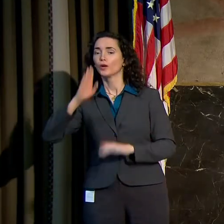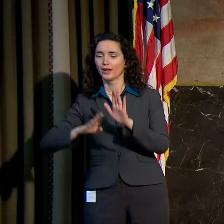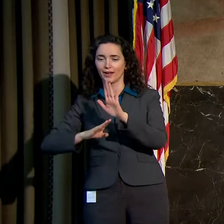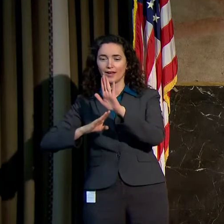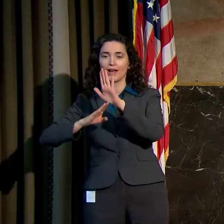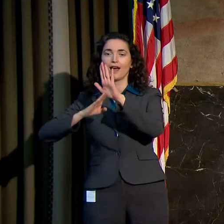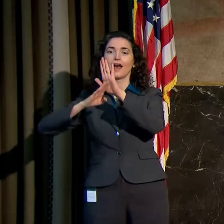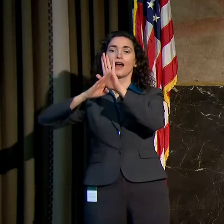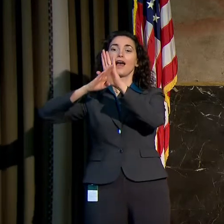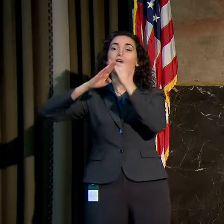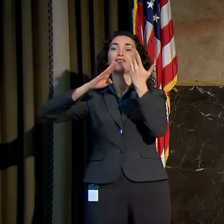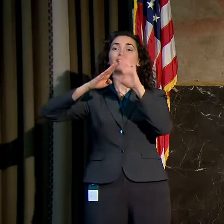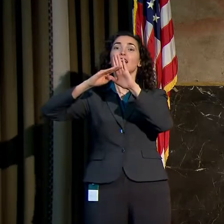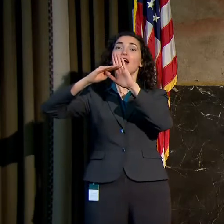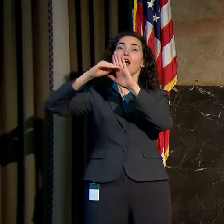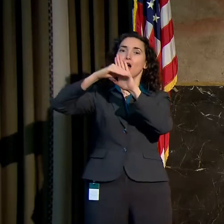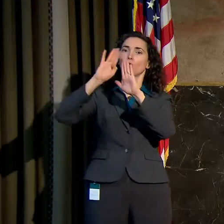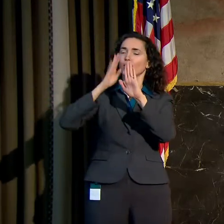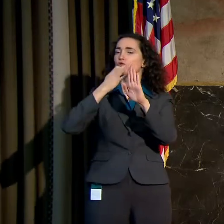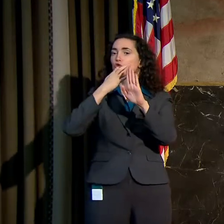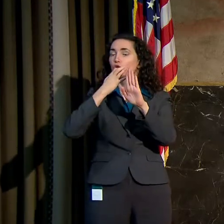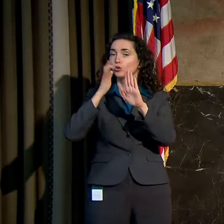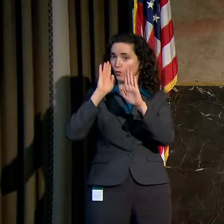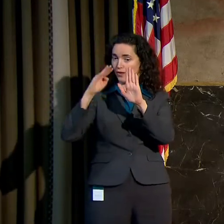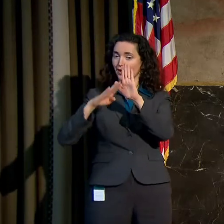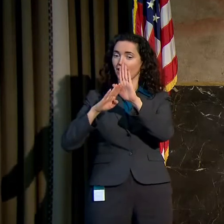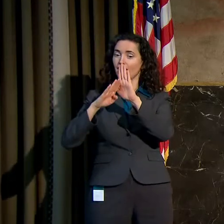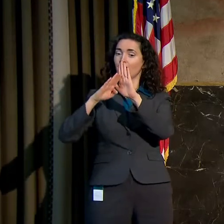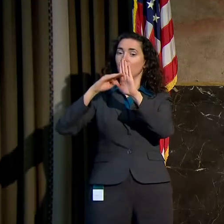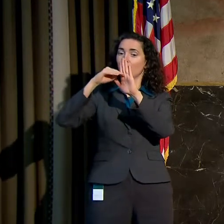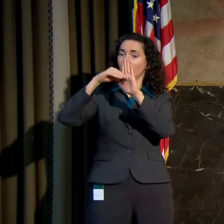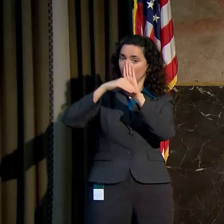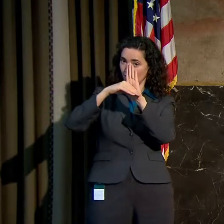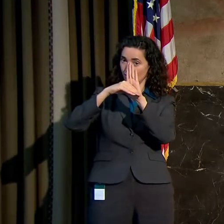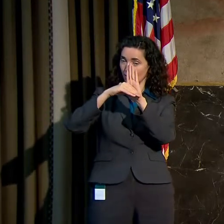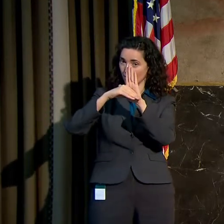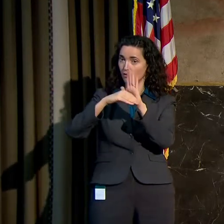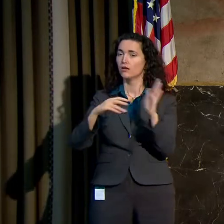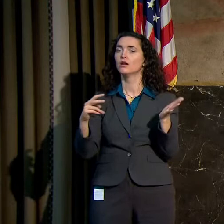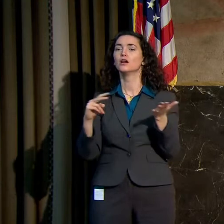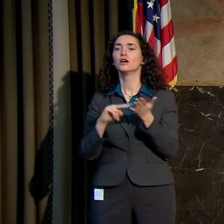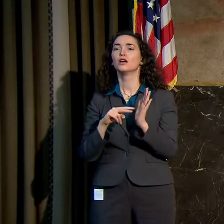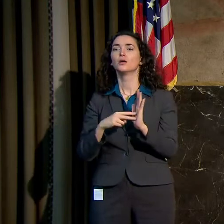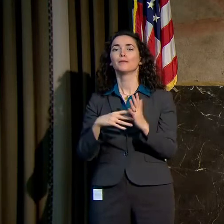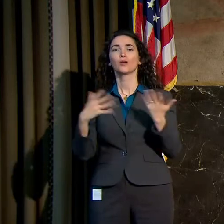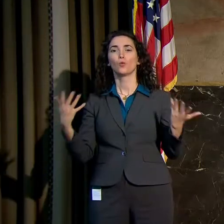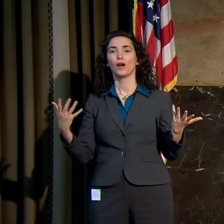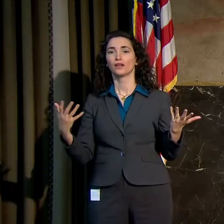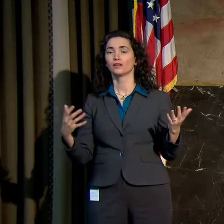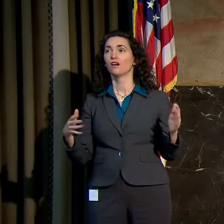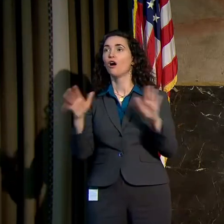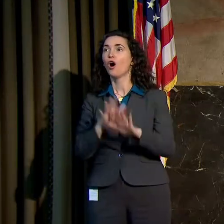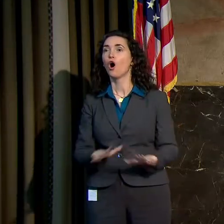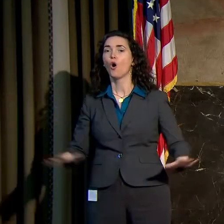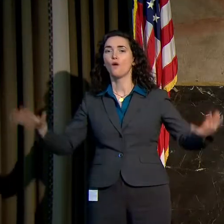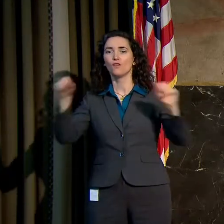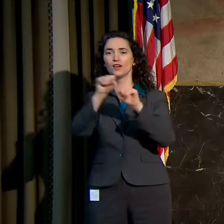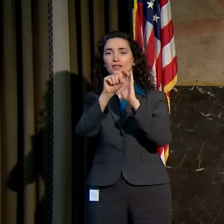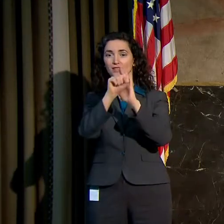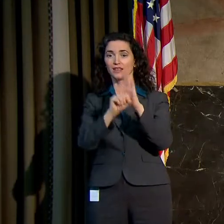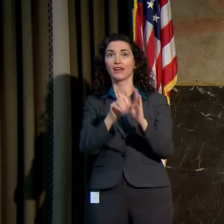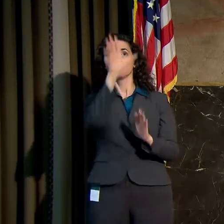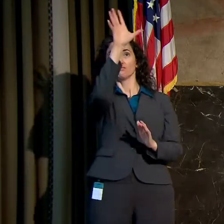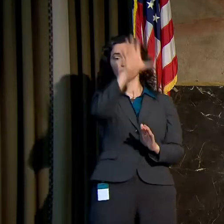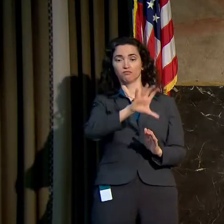I want everybody to understand it's not like the whole state rises and falls together. There will be